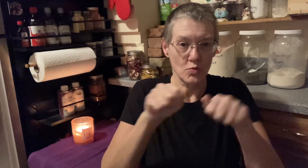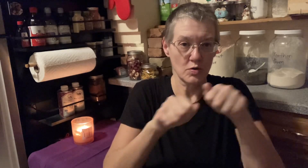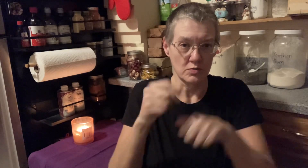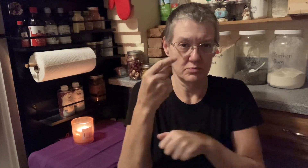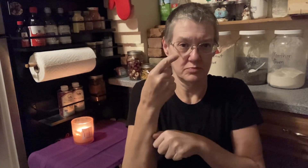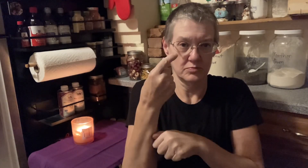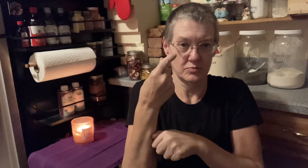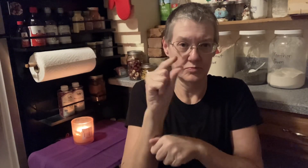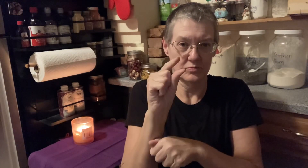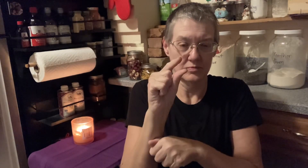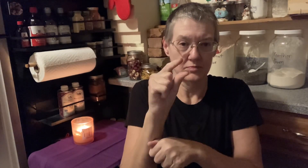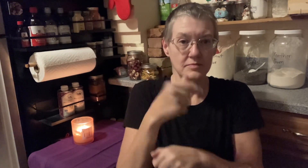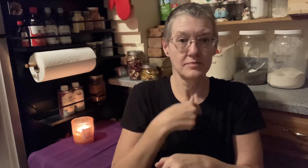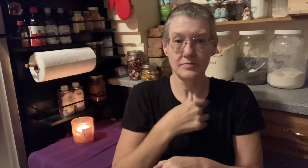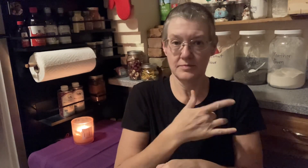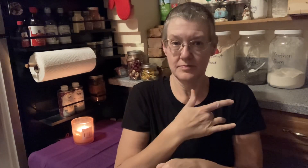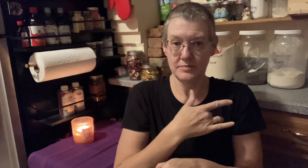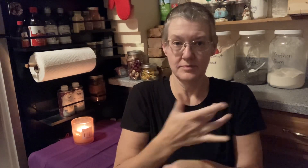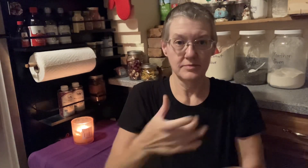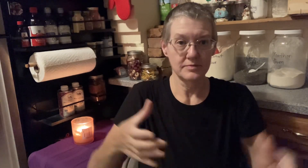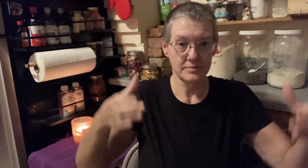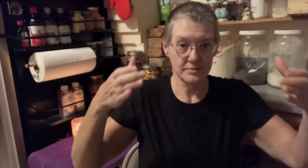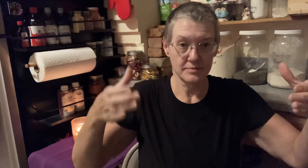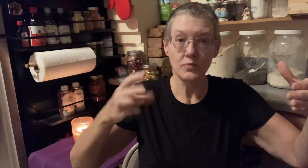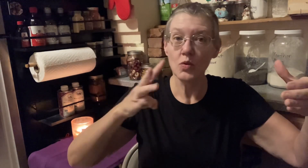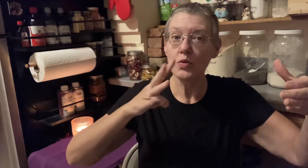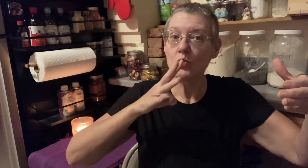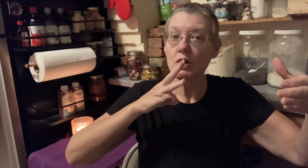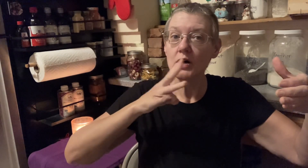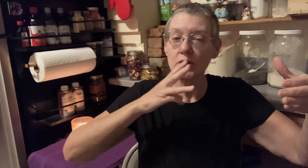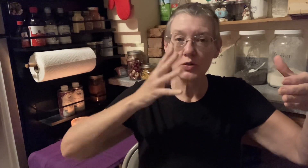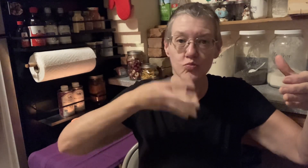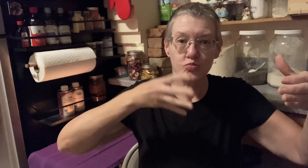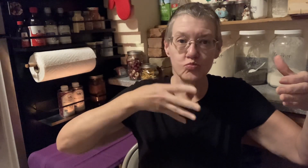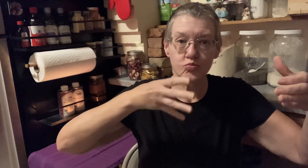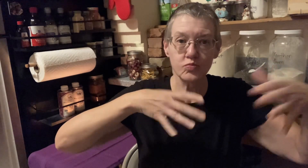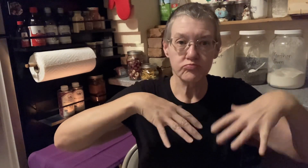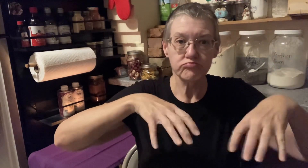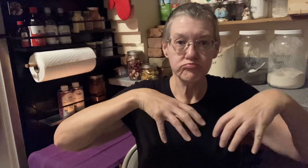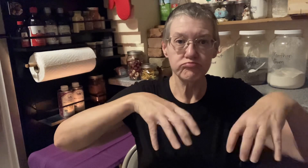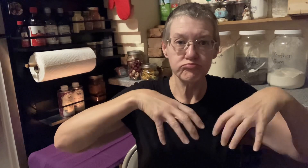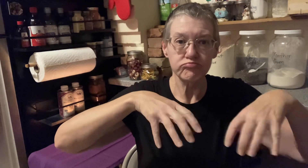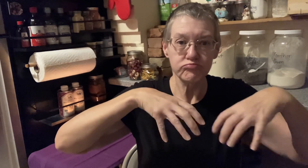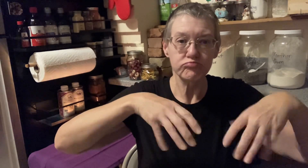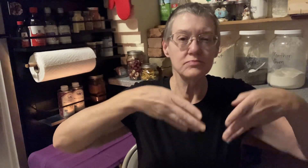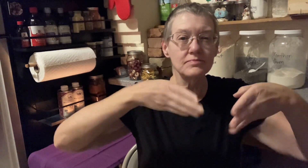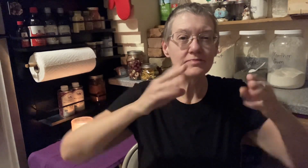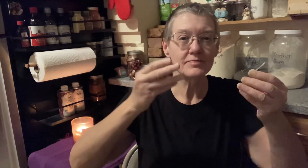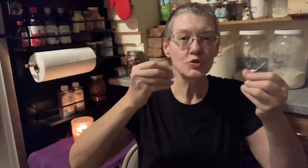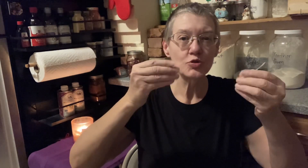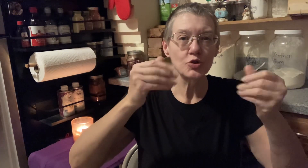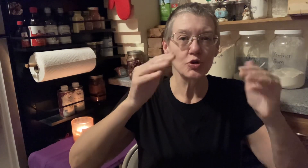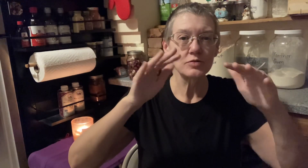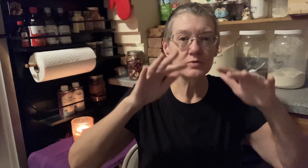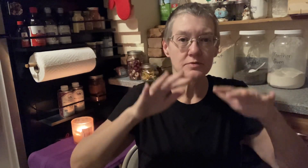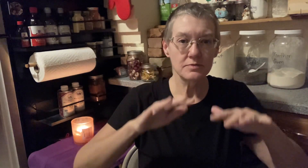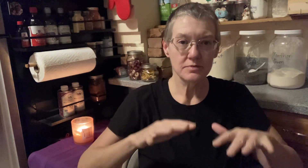Now first you need to wash your greens. I tend to fill up a big tub with water and give them a nice shake and let the